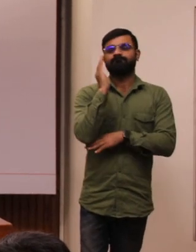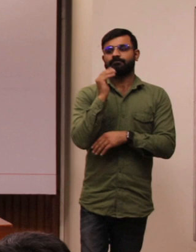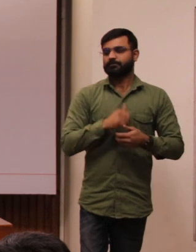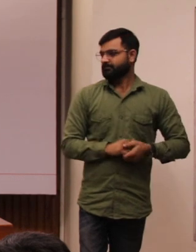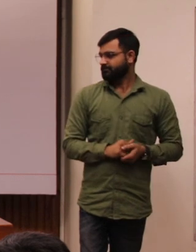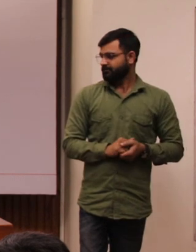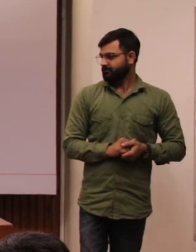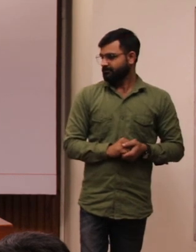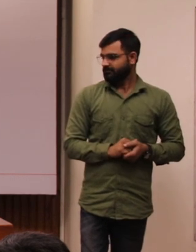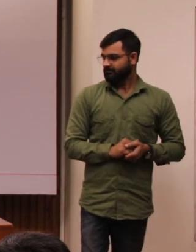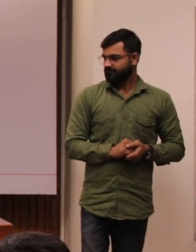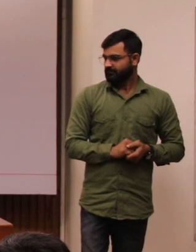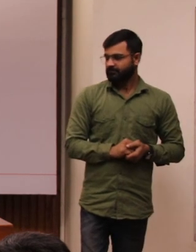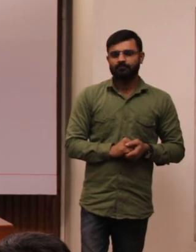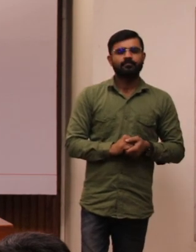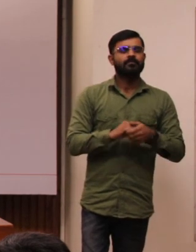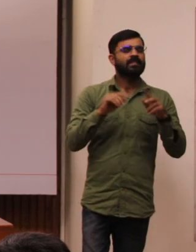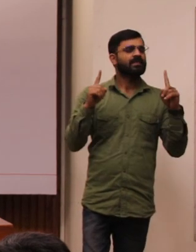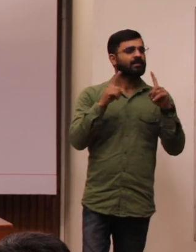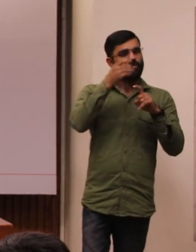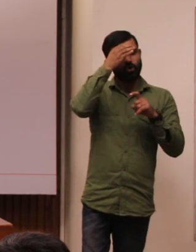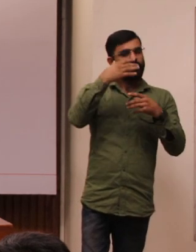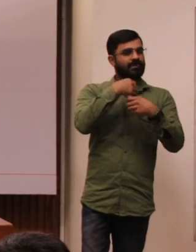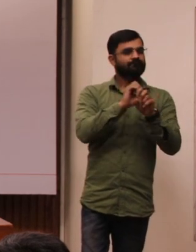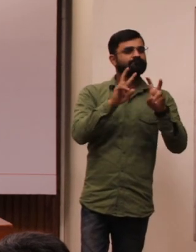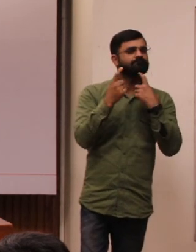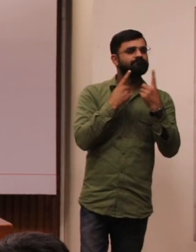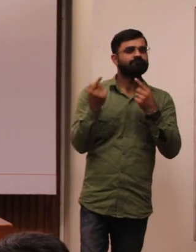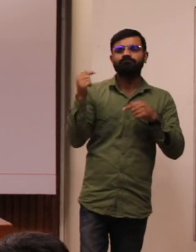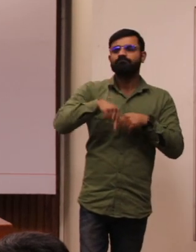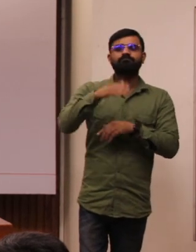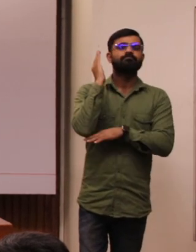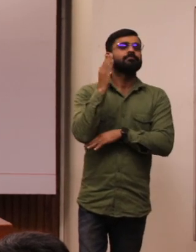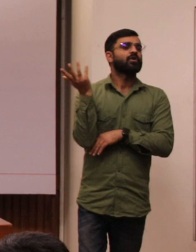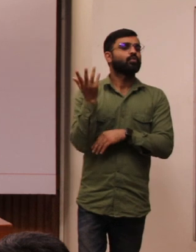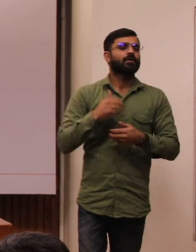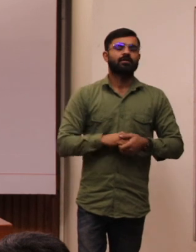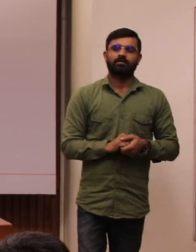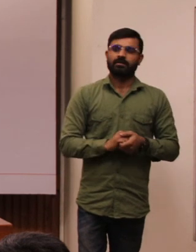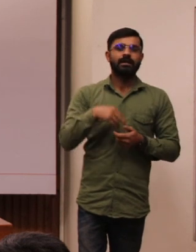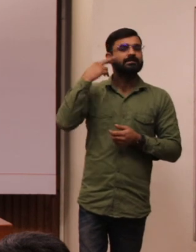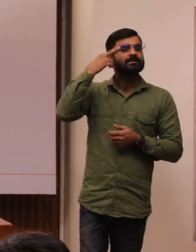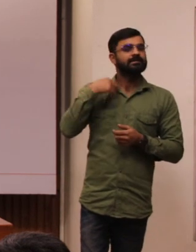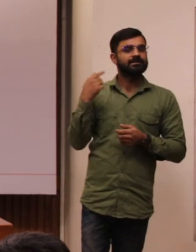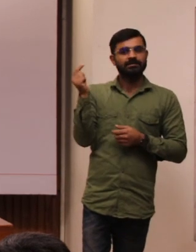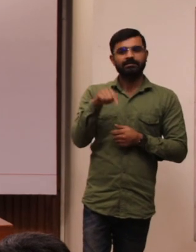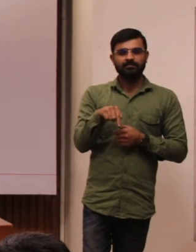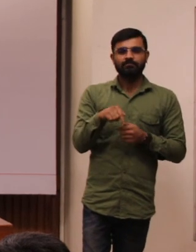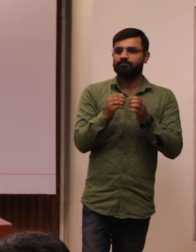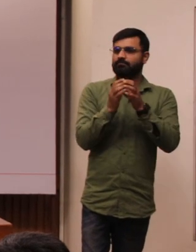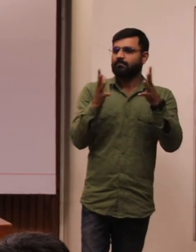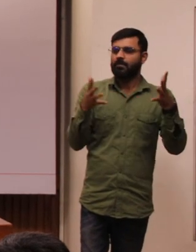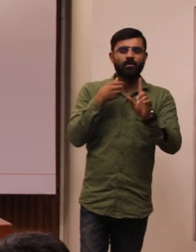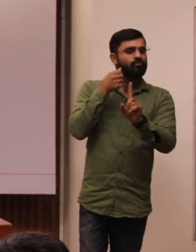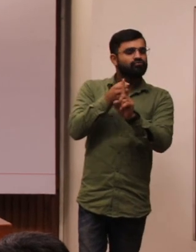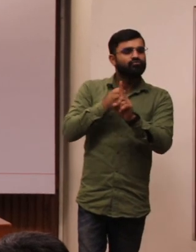so I will like to give a little bit context of this talk and why we're having this session. So one of the reason is that, you know, there's a huge push